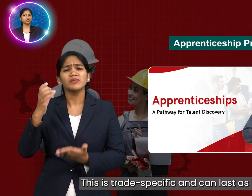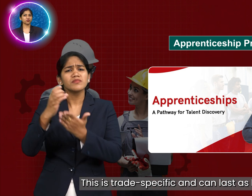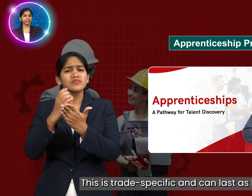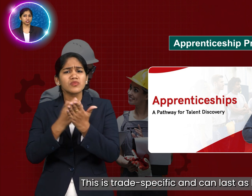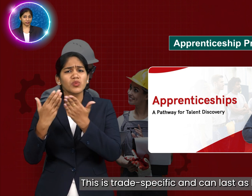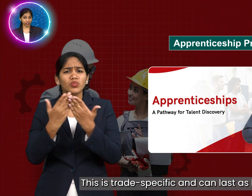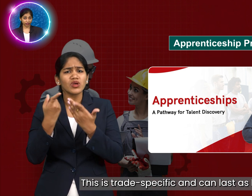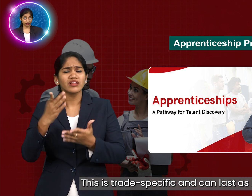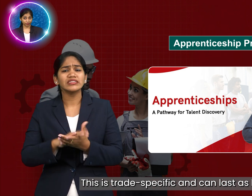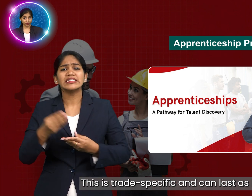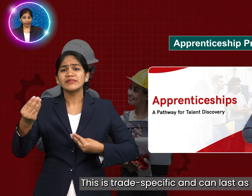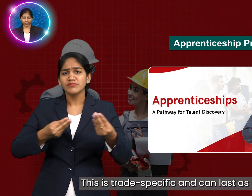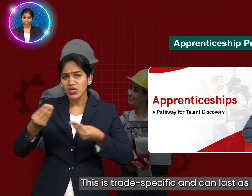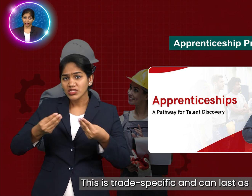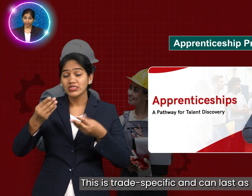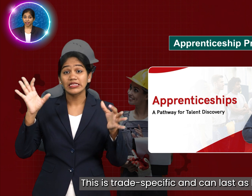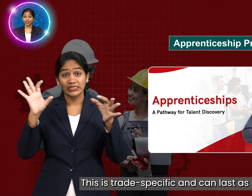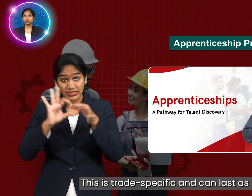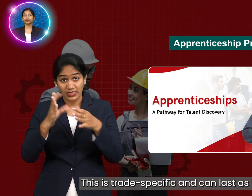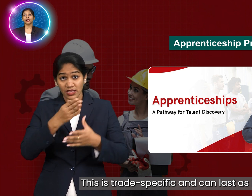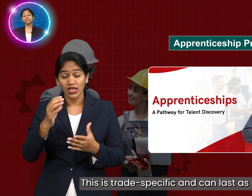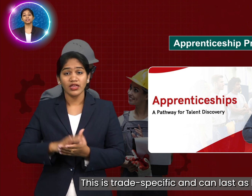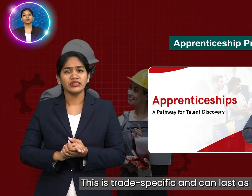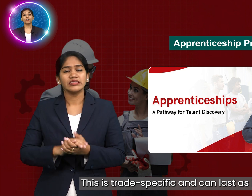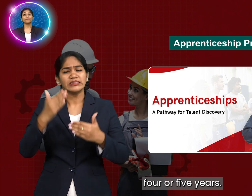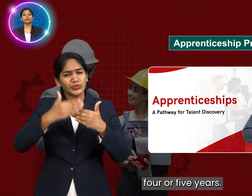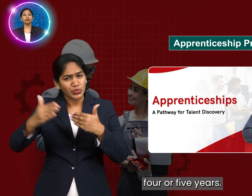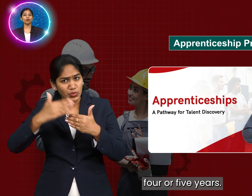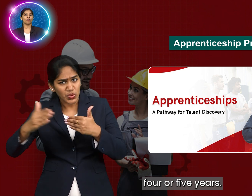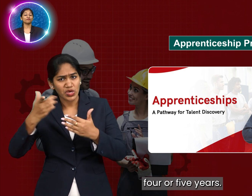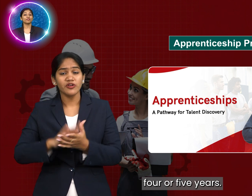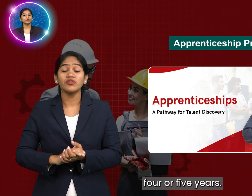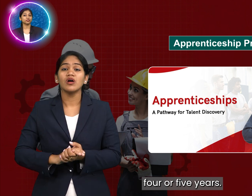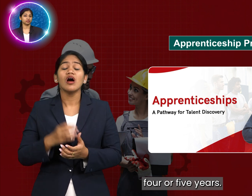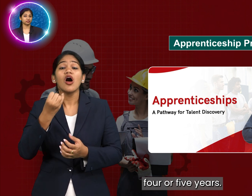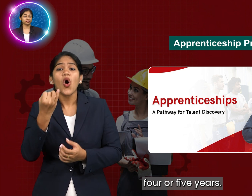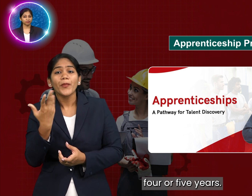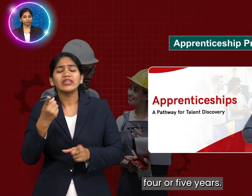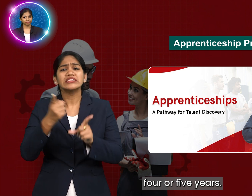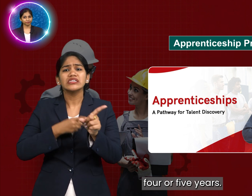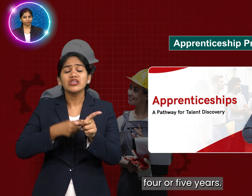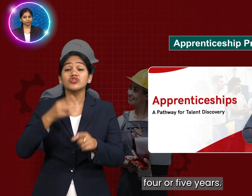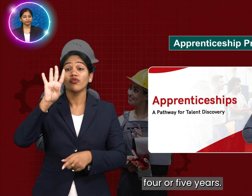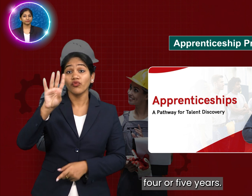This is trade specific and can last as long as 4 or 5 years.